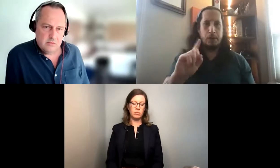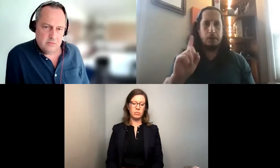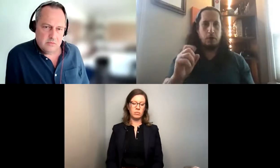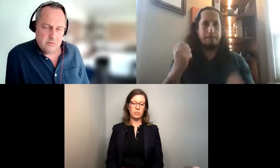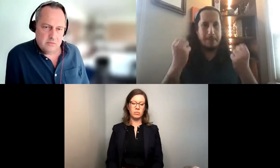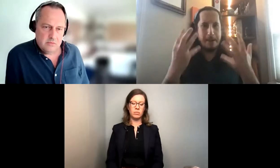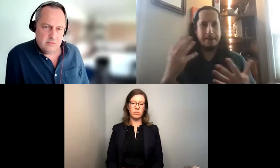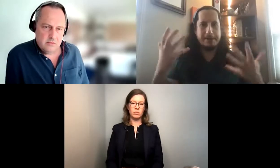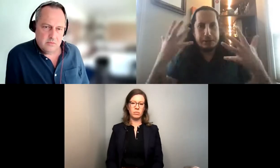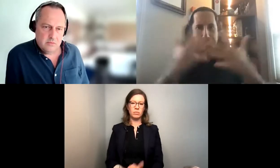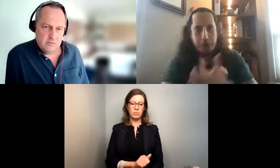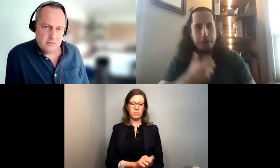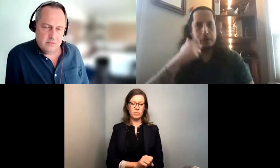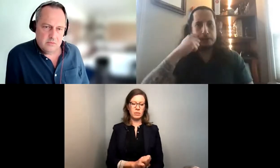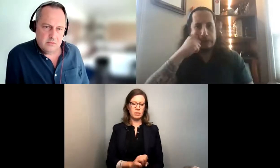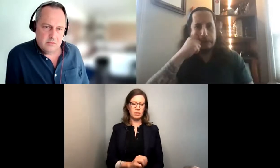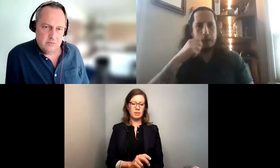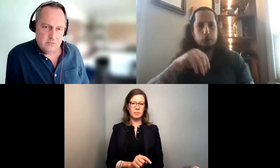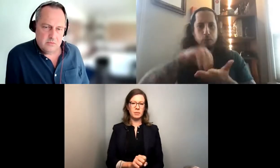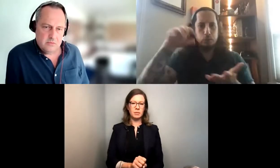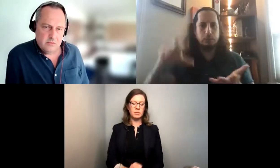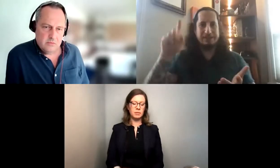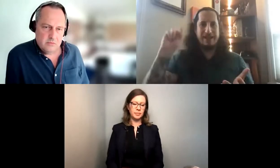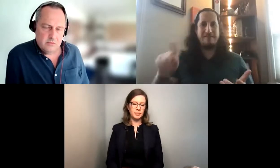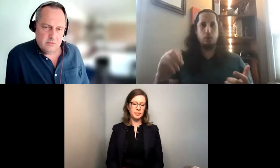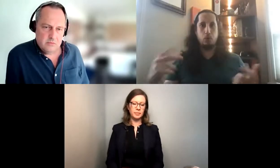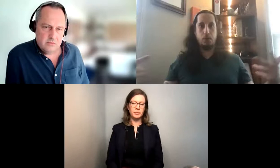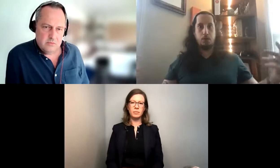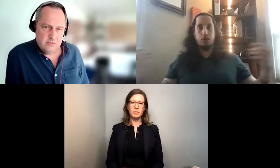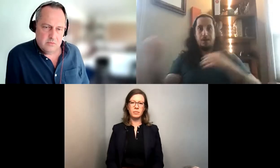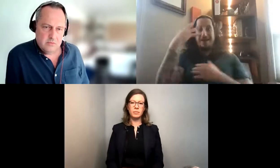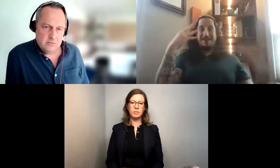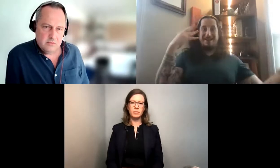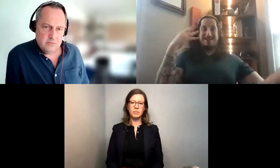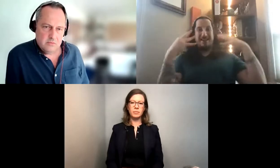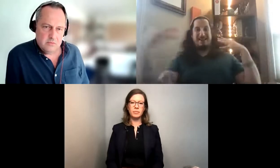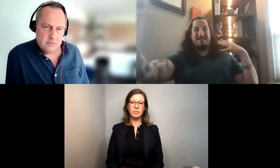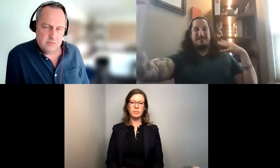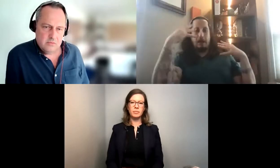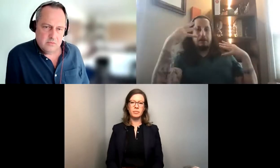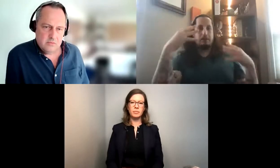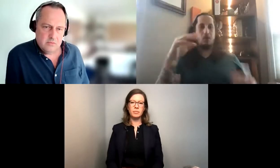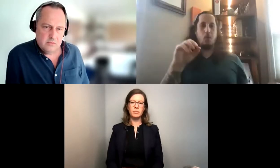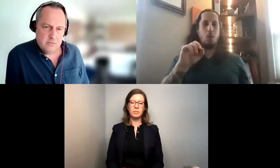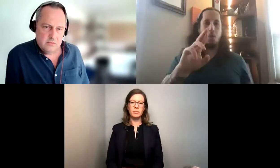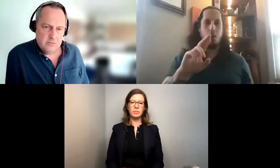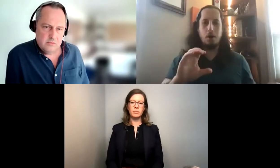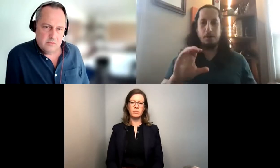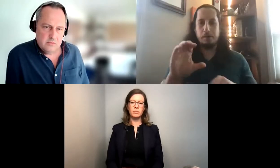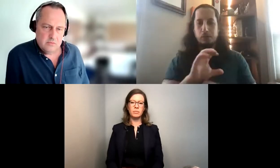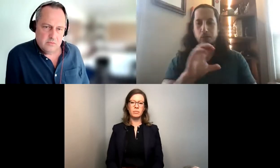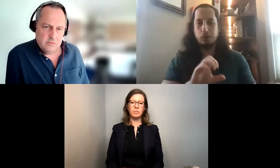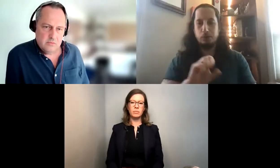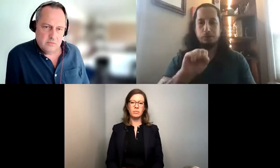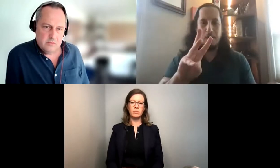of students during COVID, where dark-skinned students had to have a lot of light